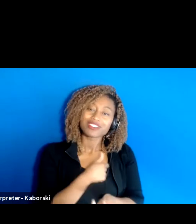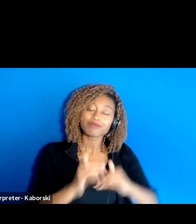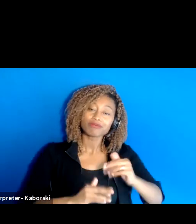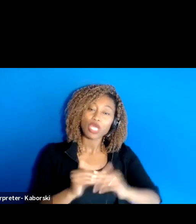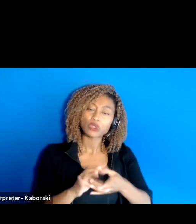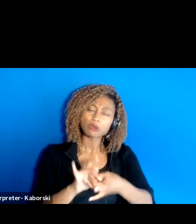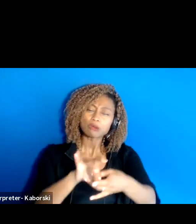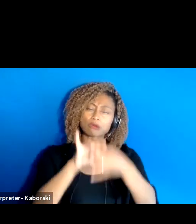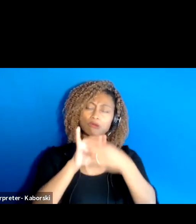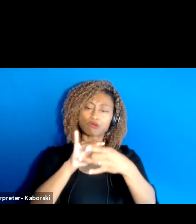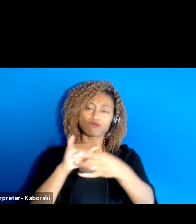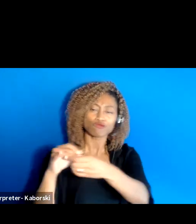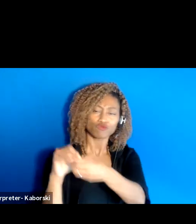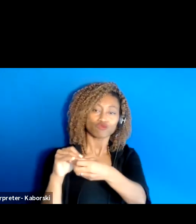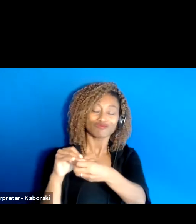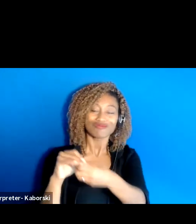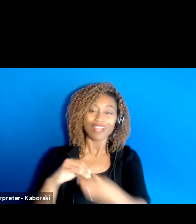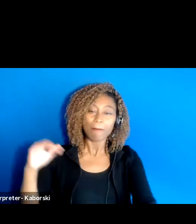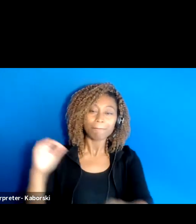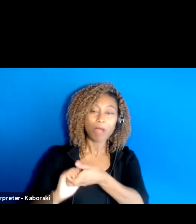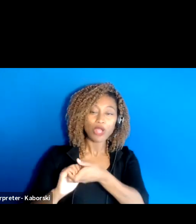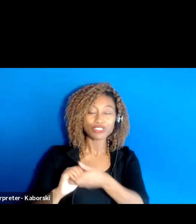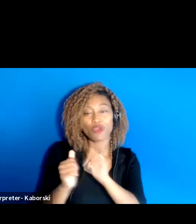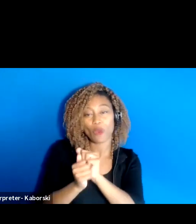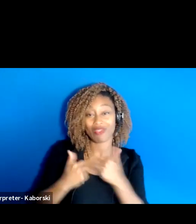partnership with us and the centers too.